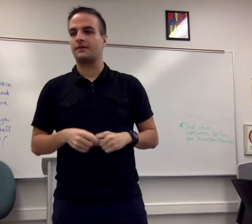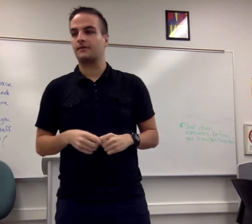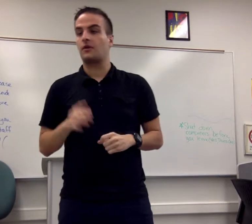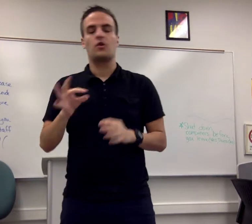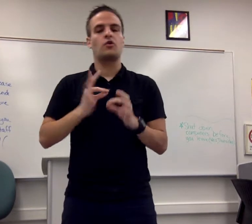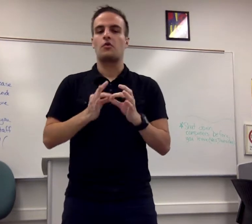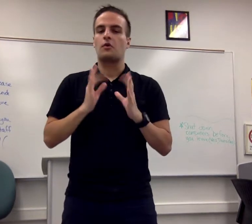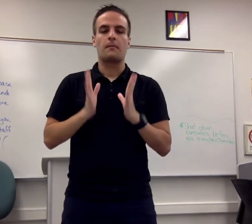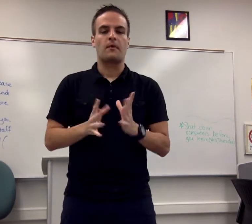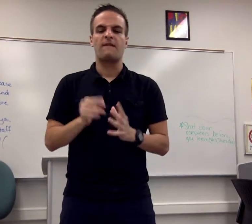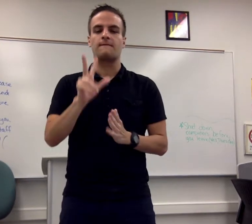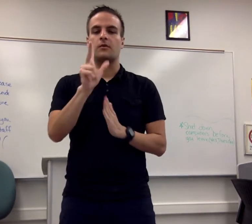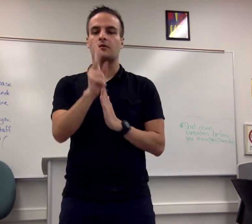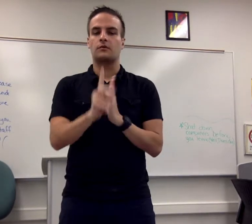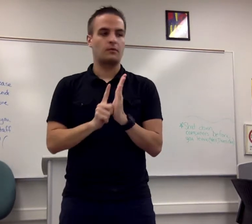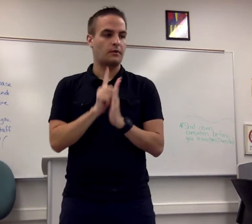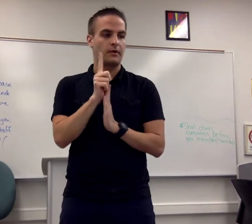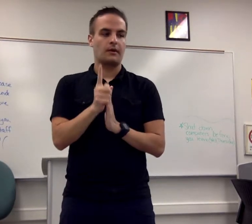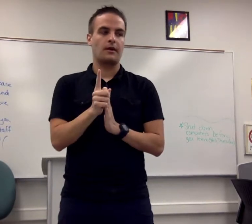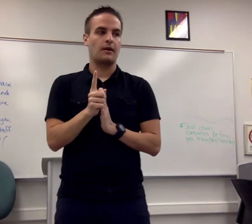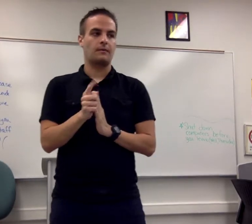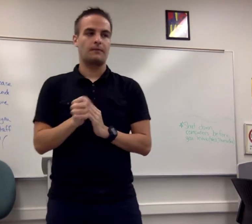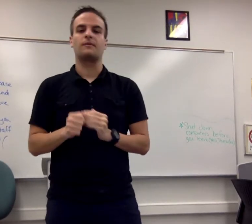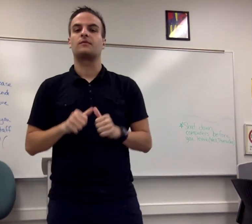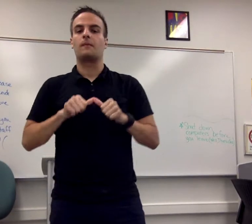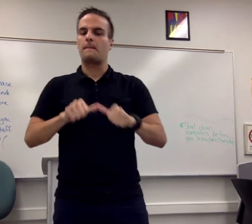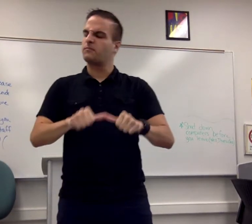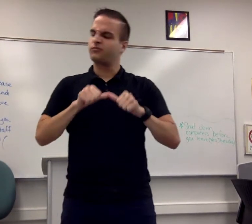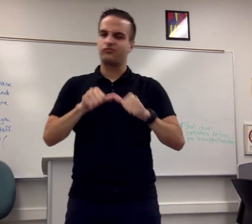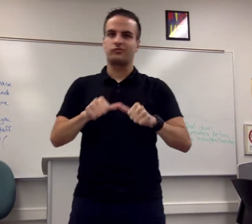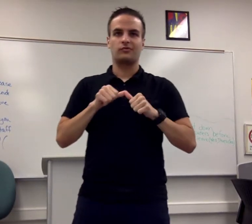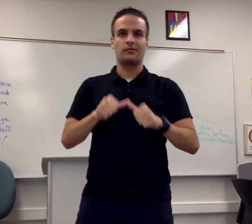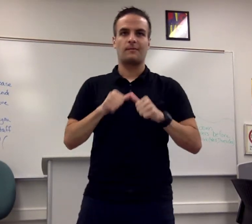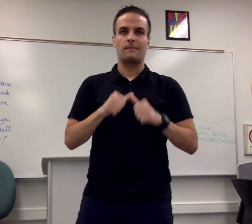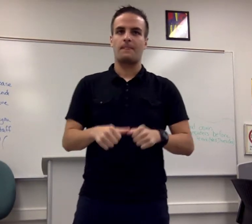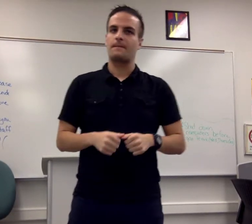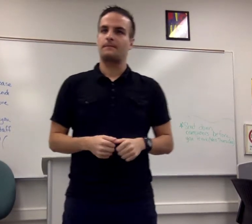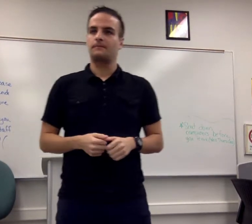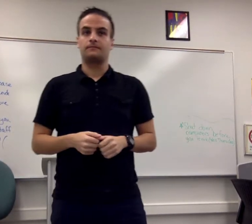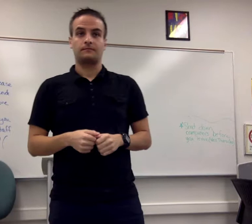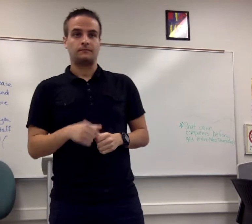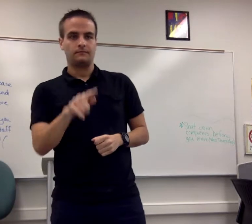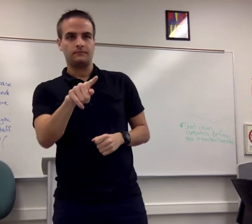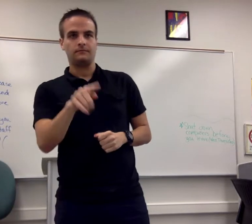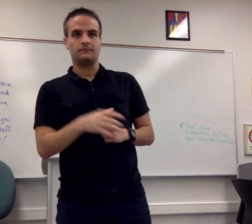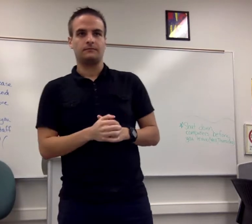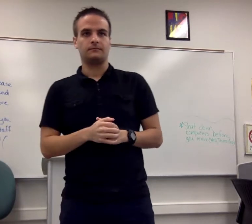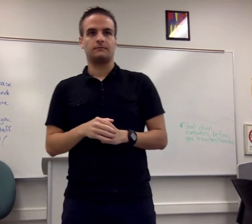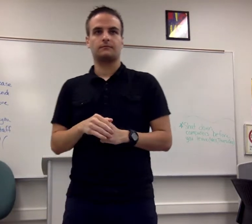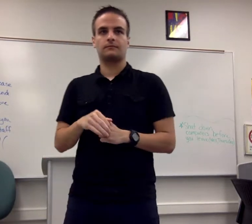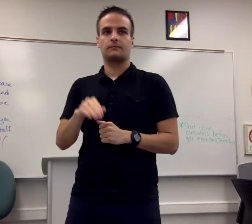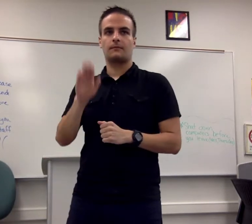ongoing for 3 hours. I would do my 20 minutes. I would do my 20 minutes and then just go over there and be like,